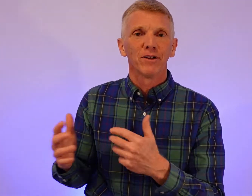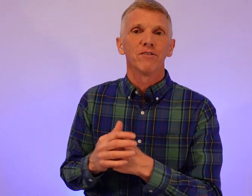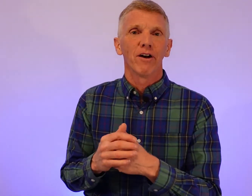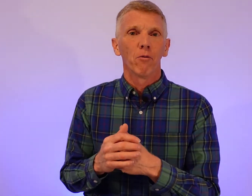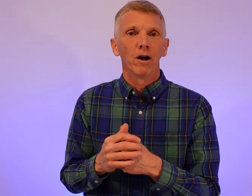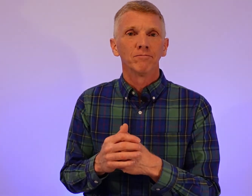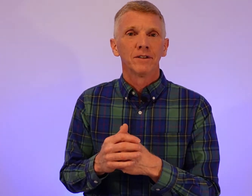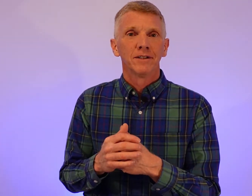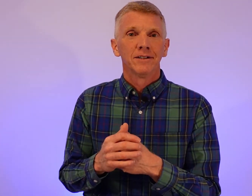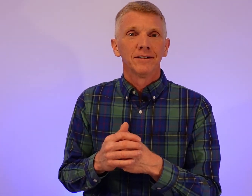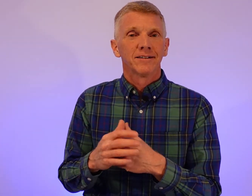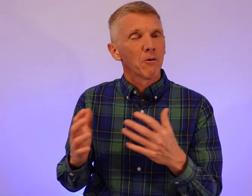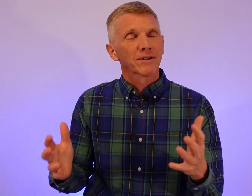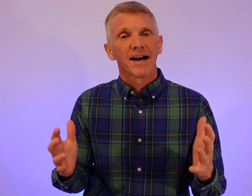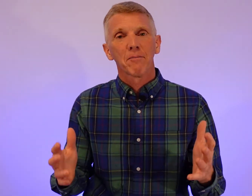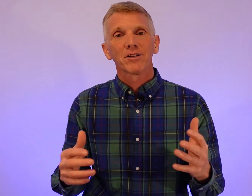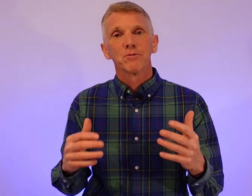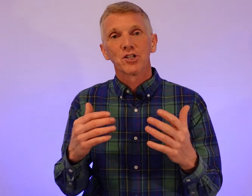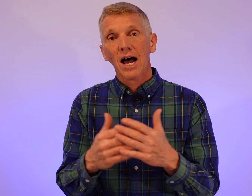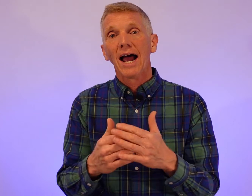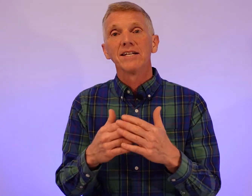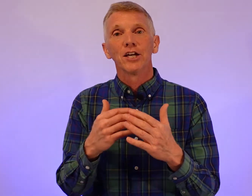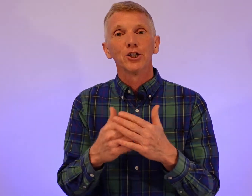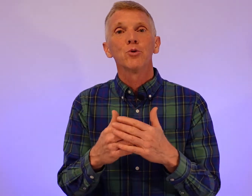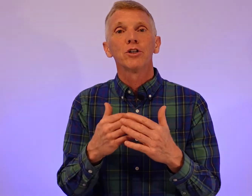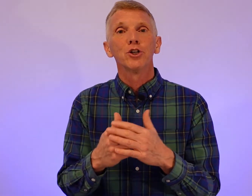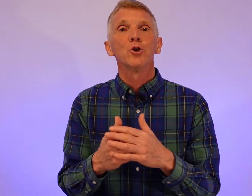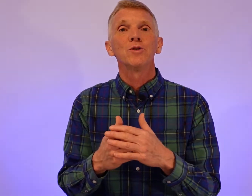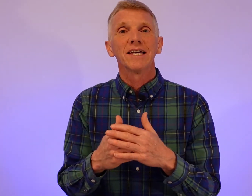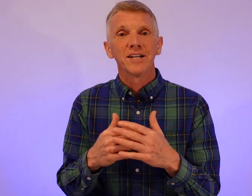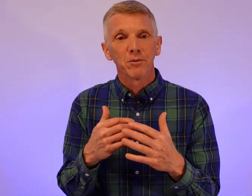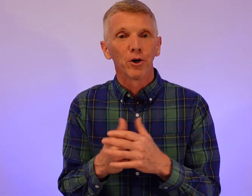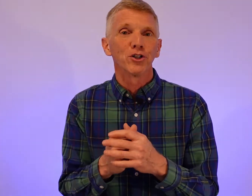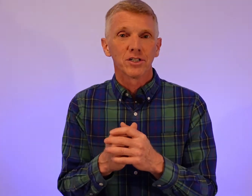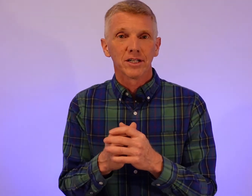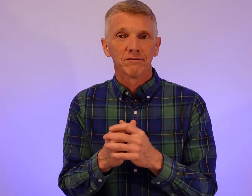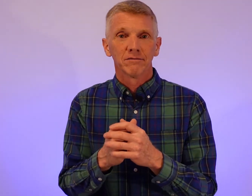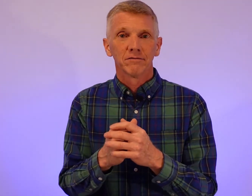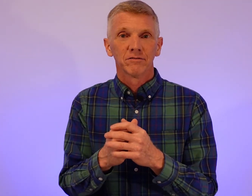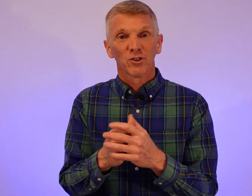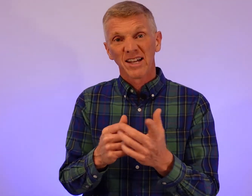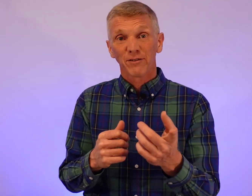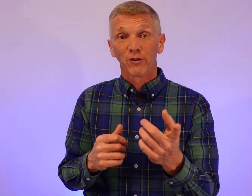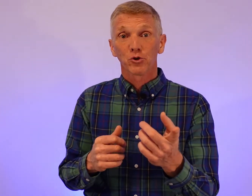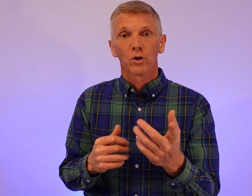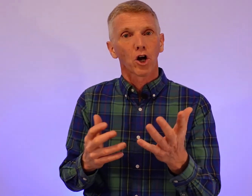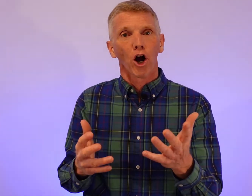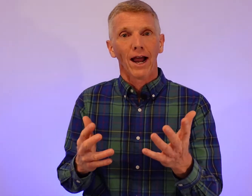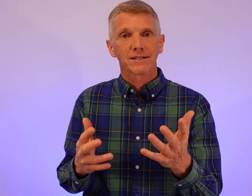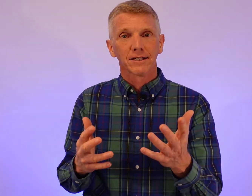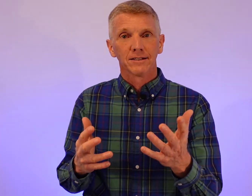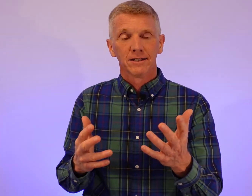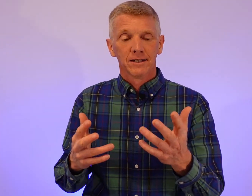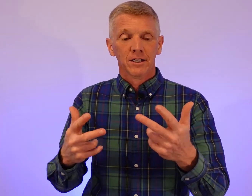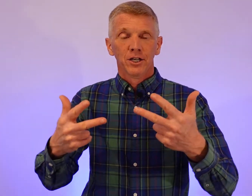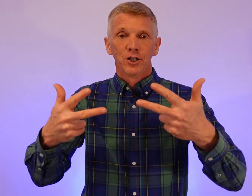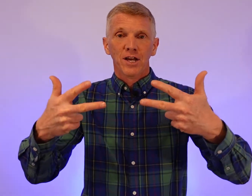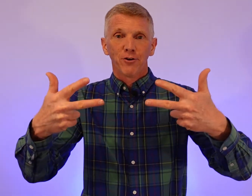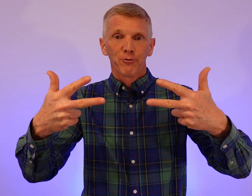very well. Today we're going to talk about some signs that you can use in an emergency. So let's take the first one, a car accident. You take your three hand